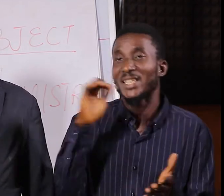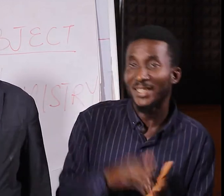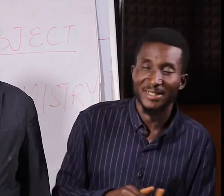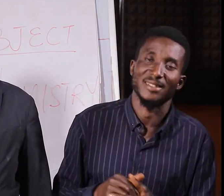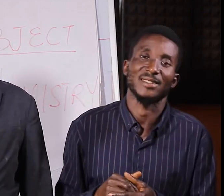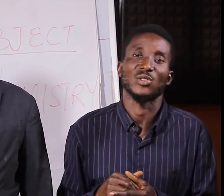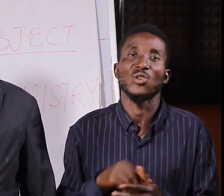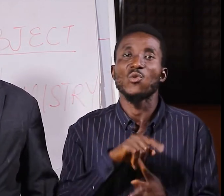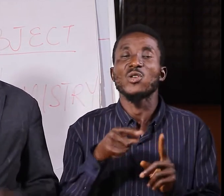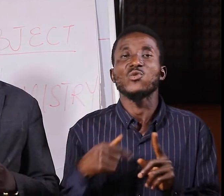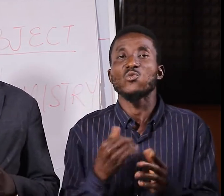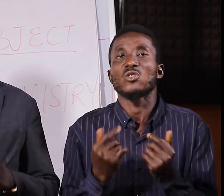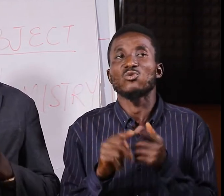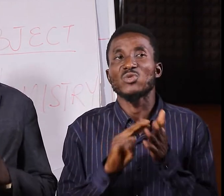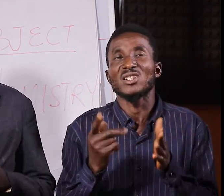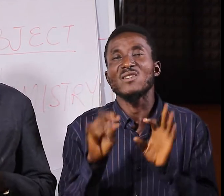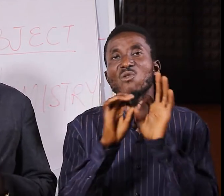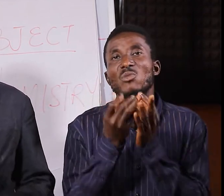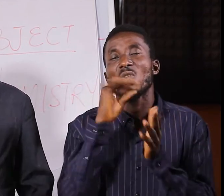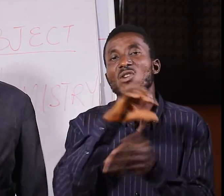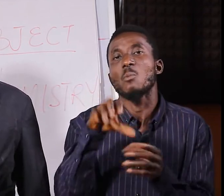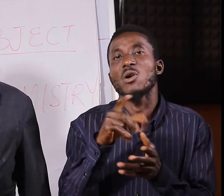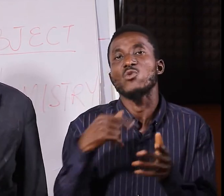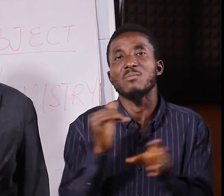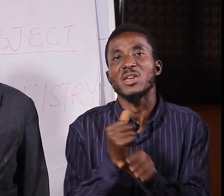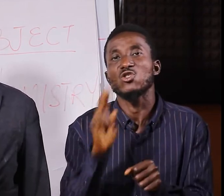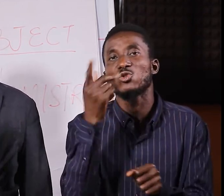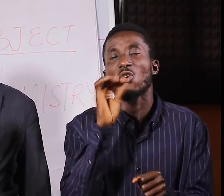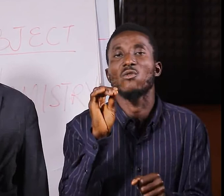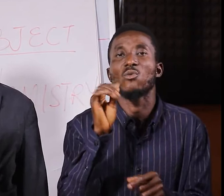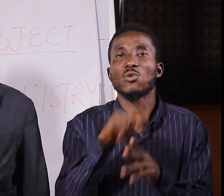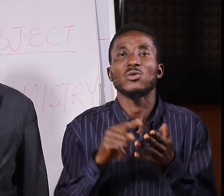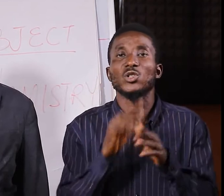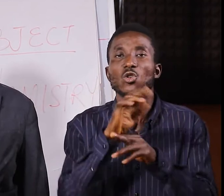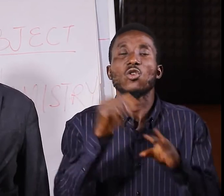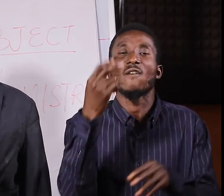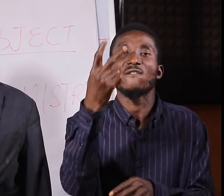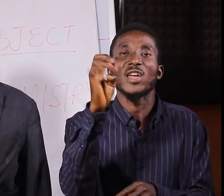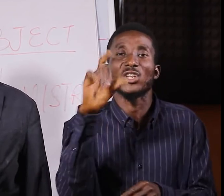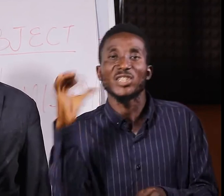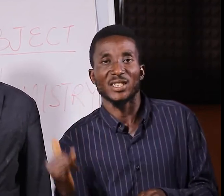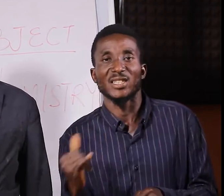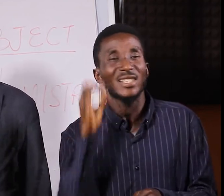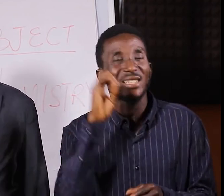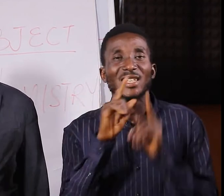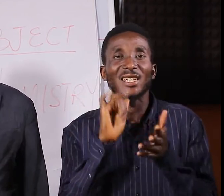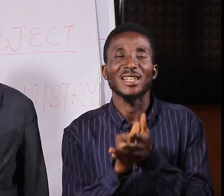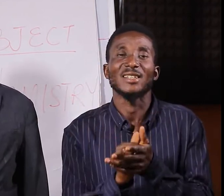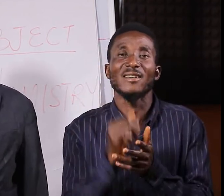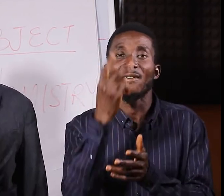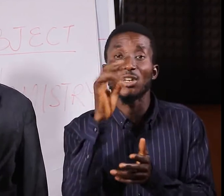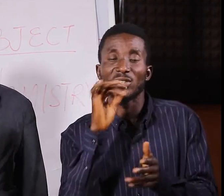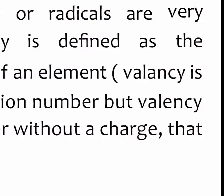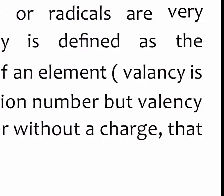Again, whenever we want to write the formula of compound, we make use of what we call valencies. He said valencies